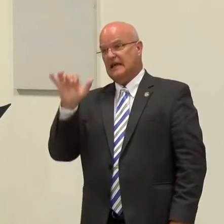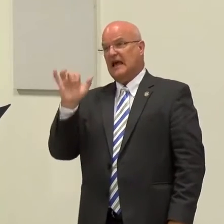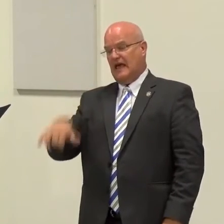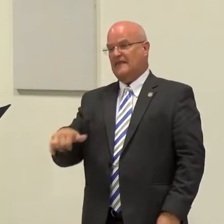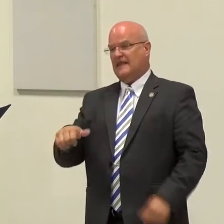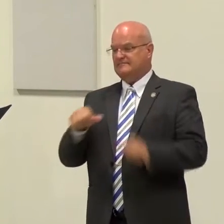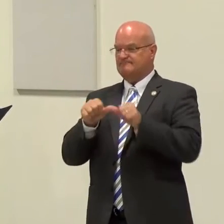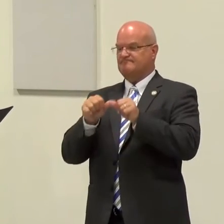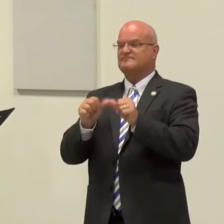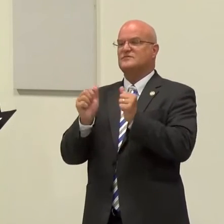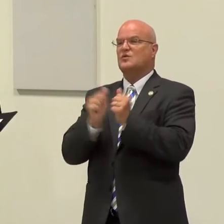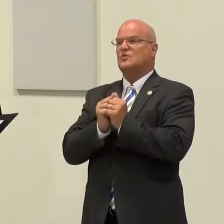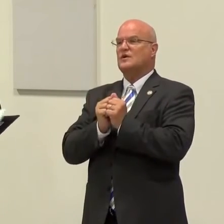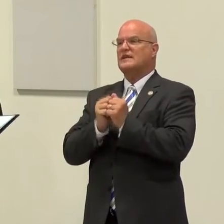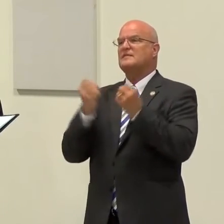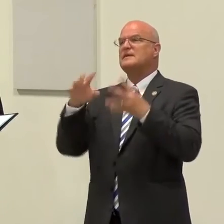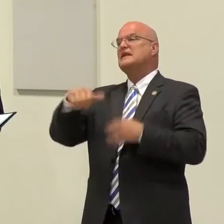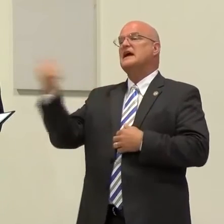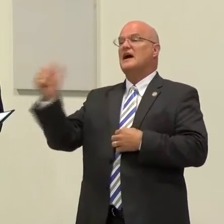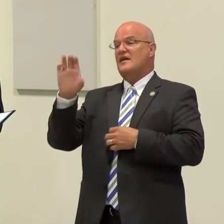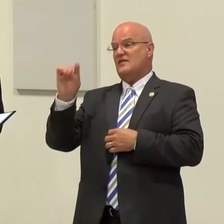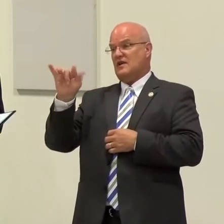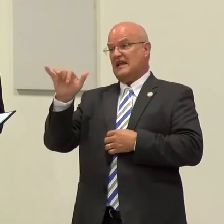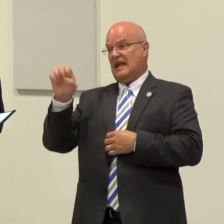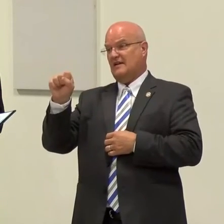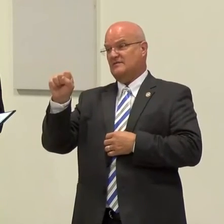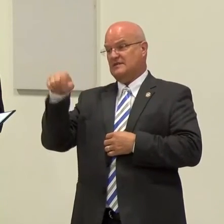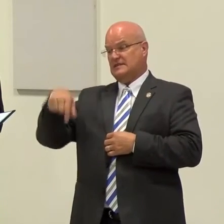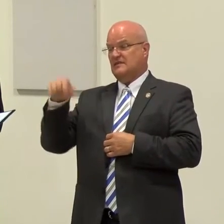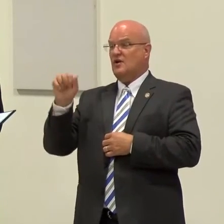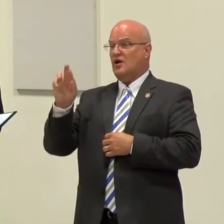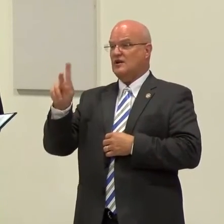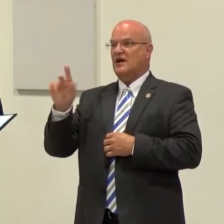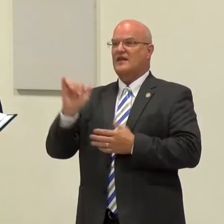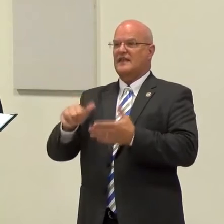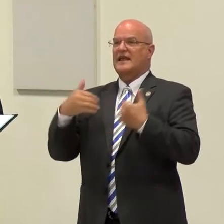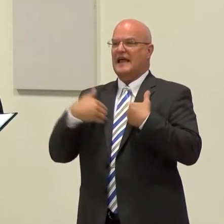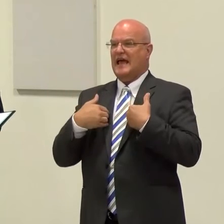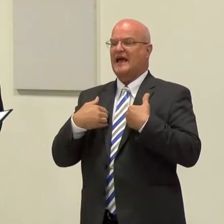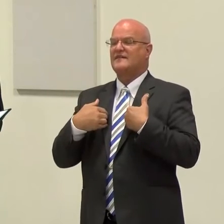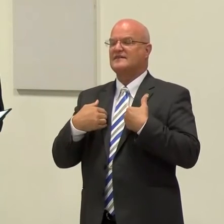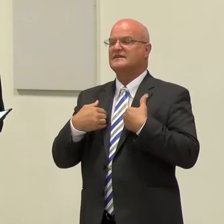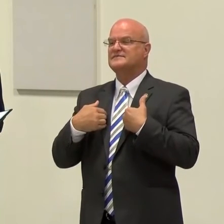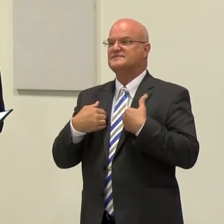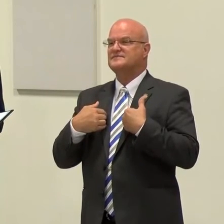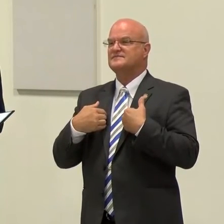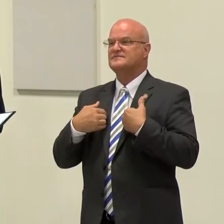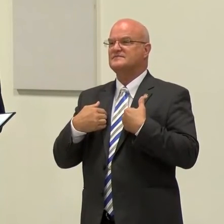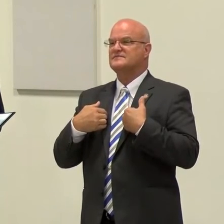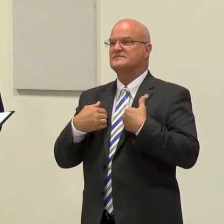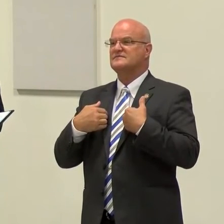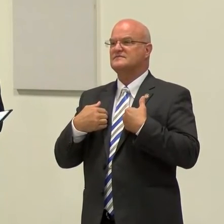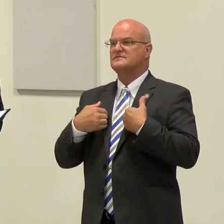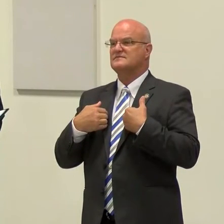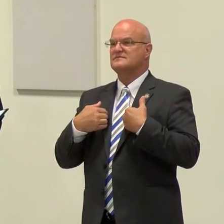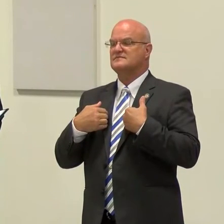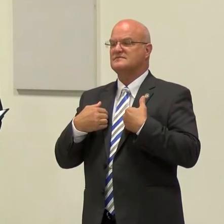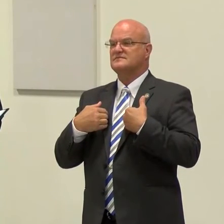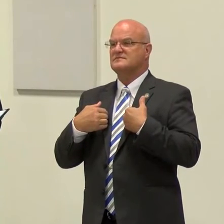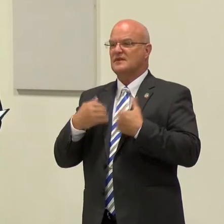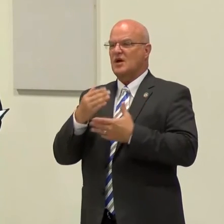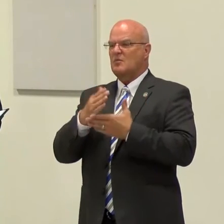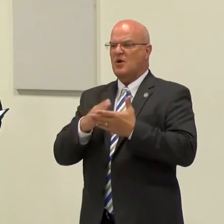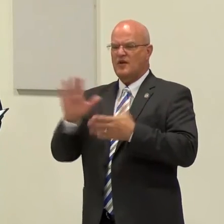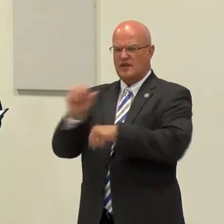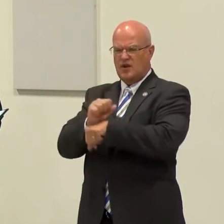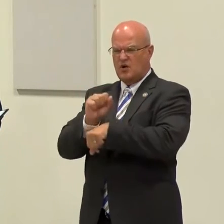that's consistent with many other counties in Arkansas that have a significant part